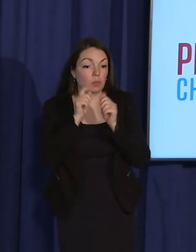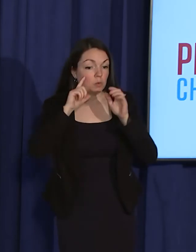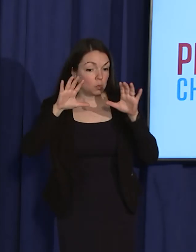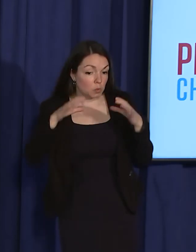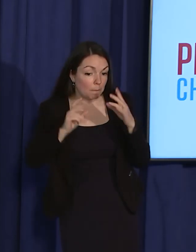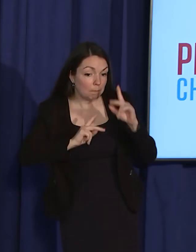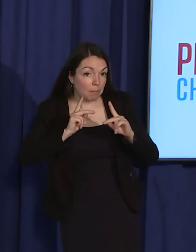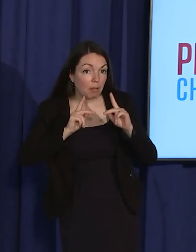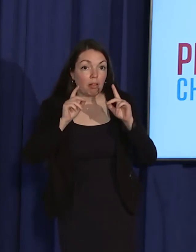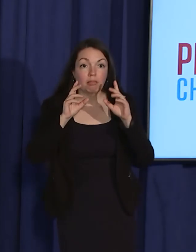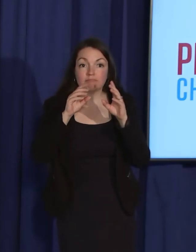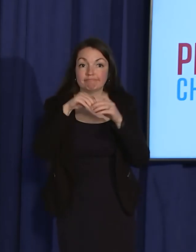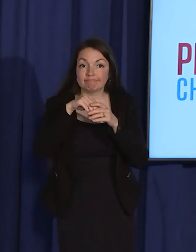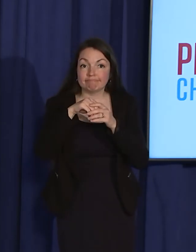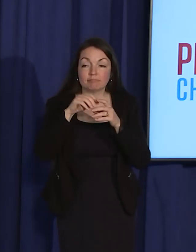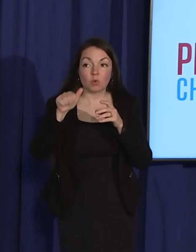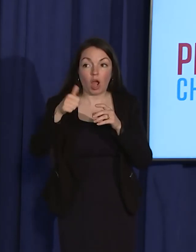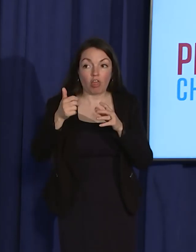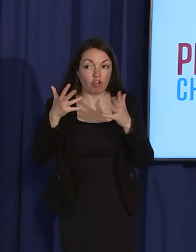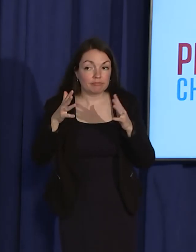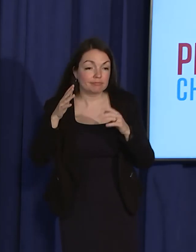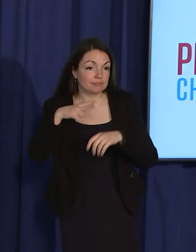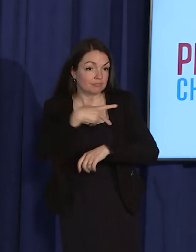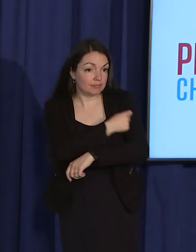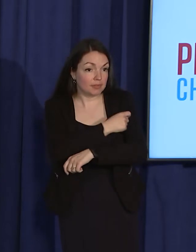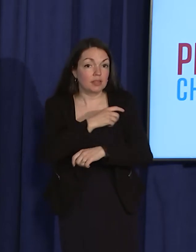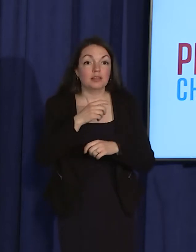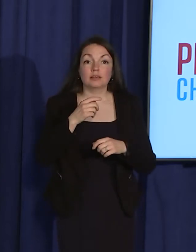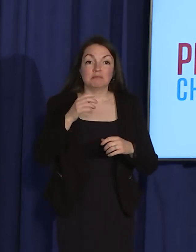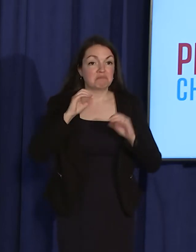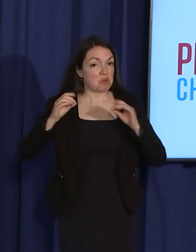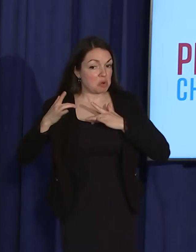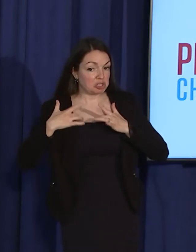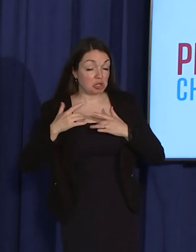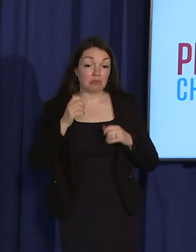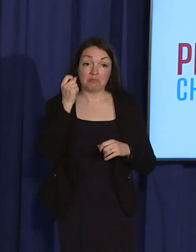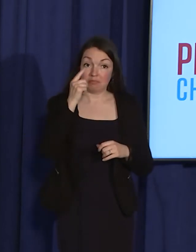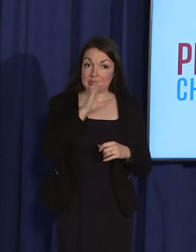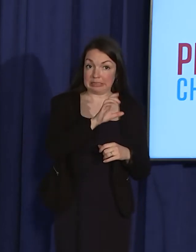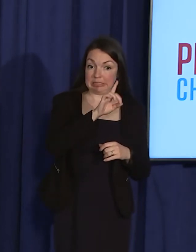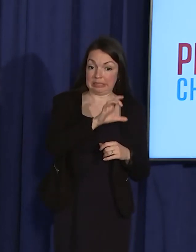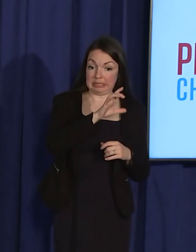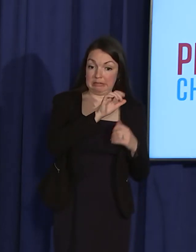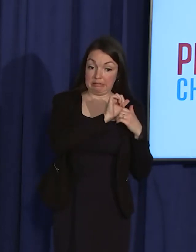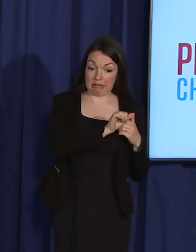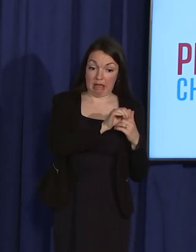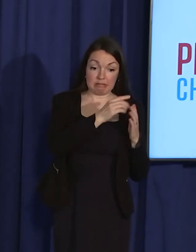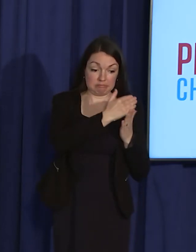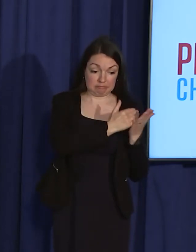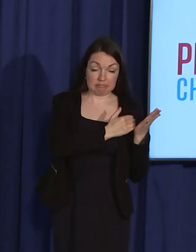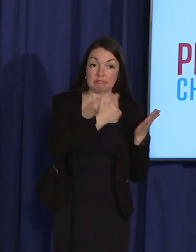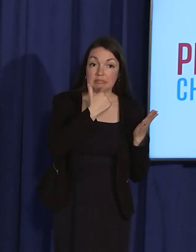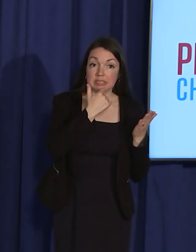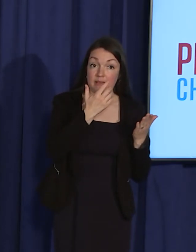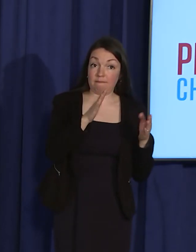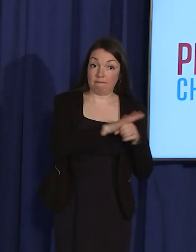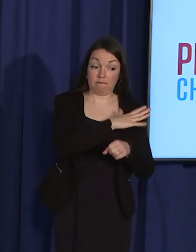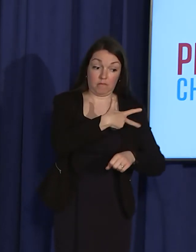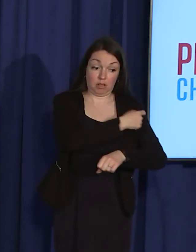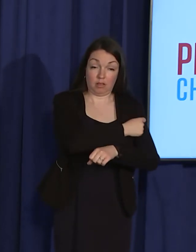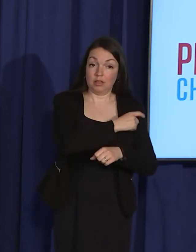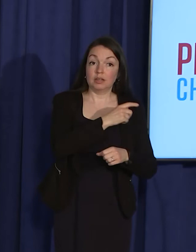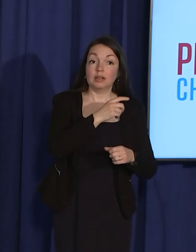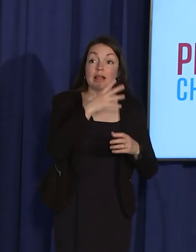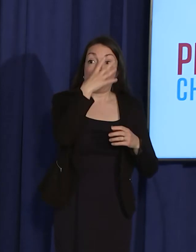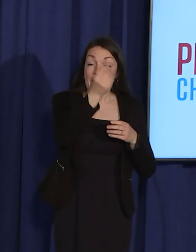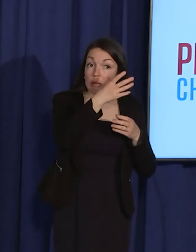really significant concern. And now we will be following that CDC guidance that if you are fully vaccinated, you don't need to wear a mask